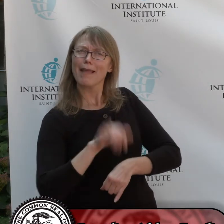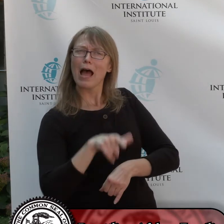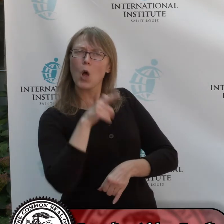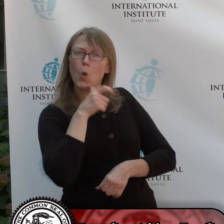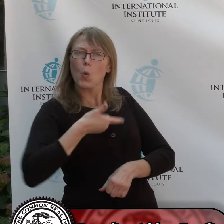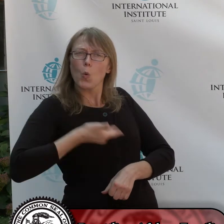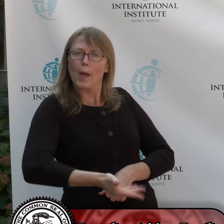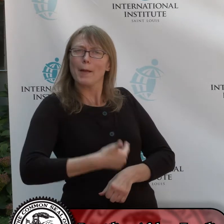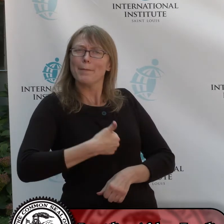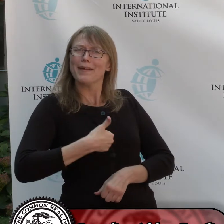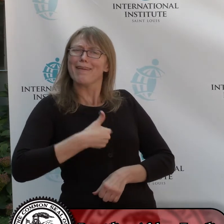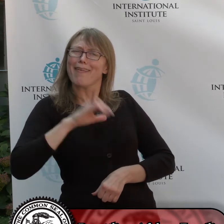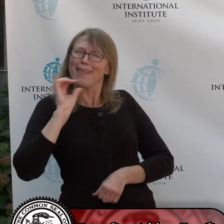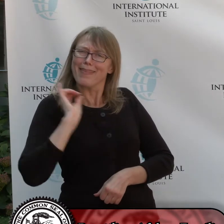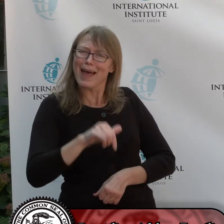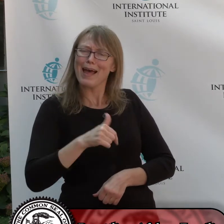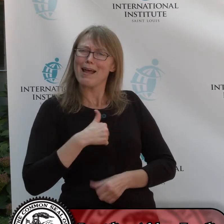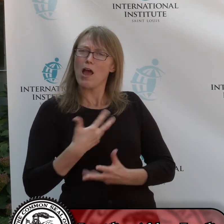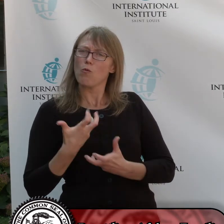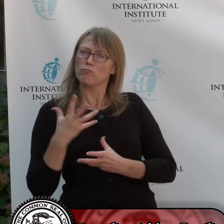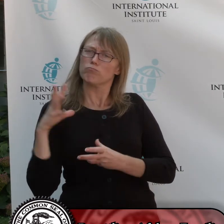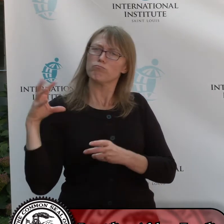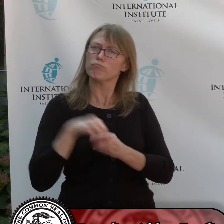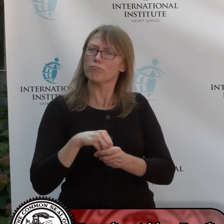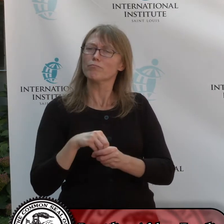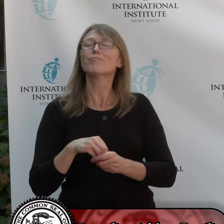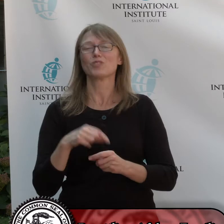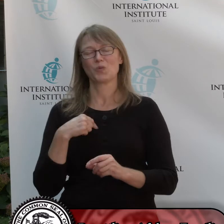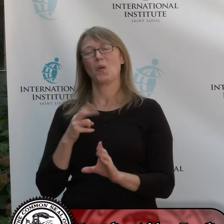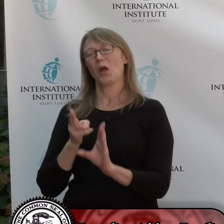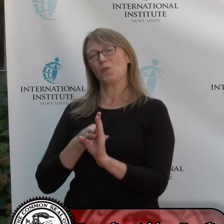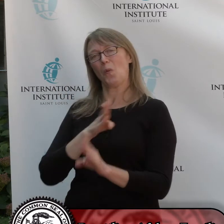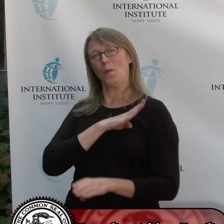board of directors for International Institute, and I'm proud to serve the community.